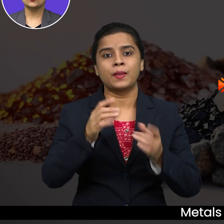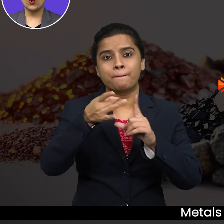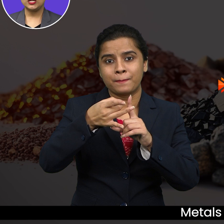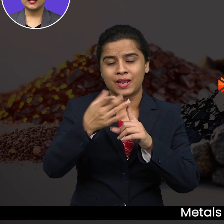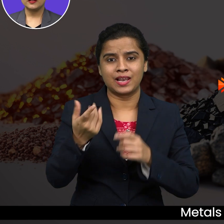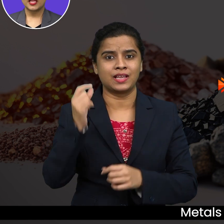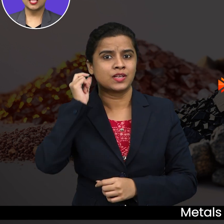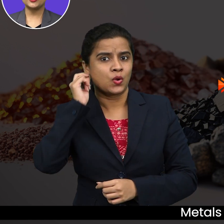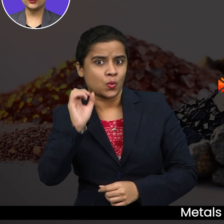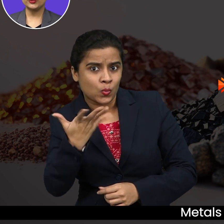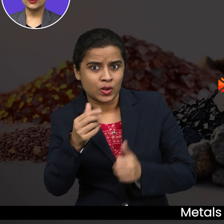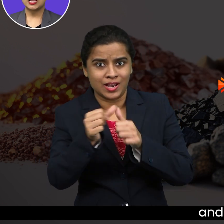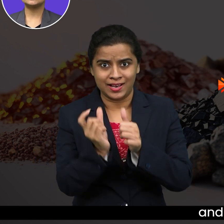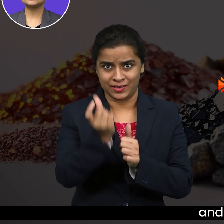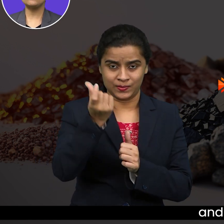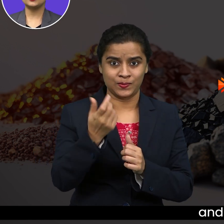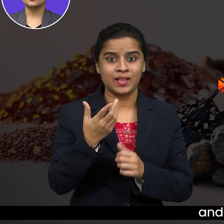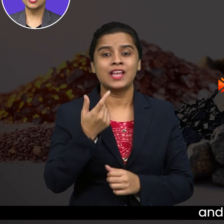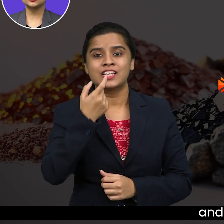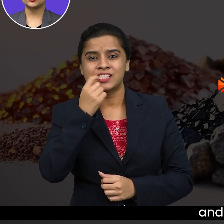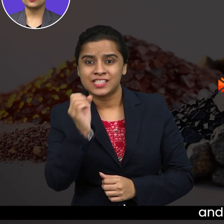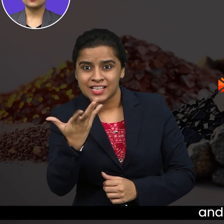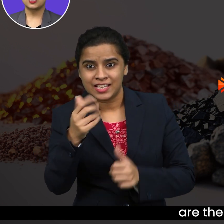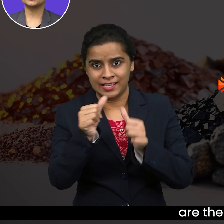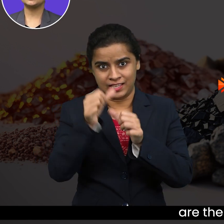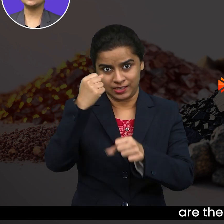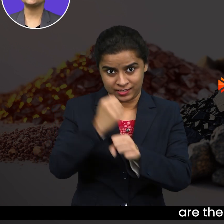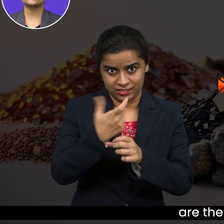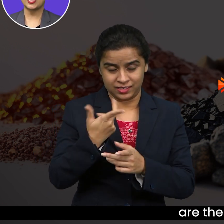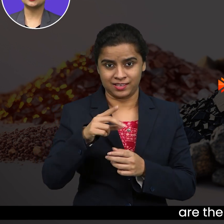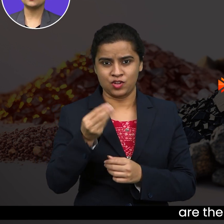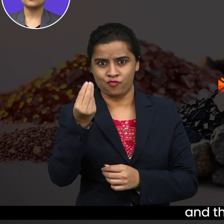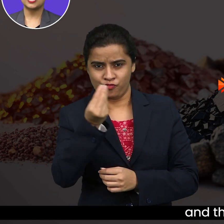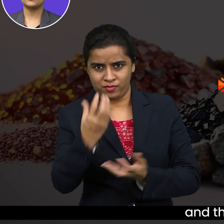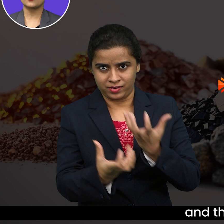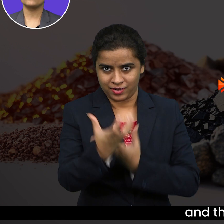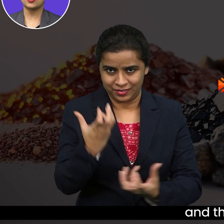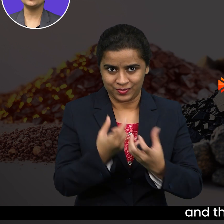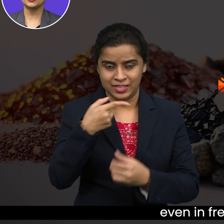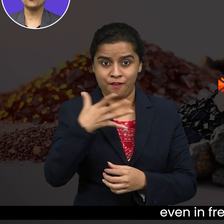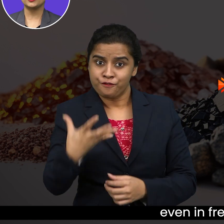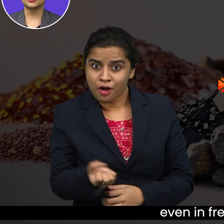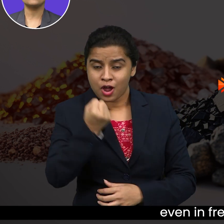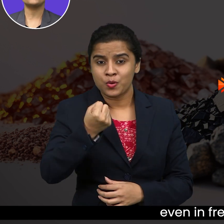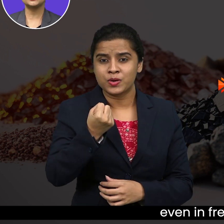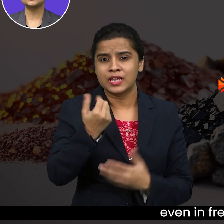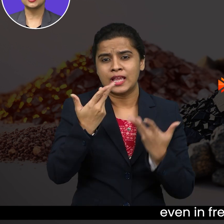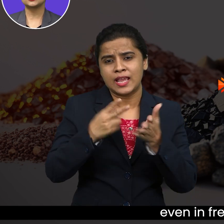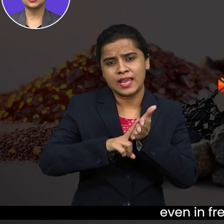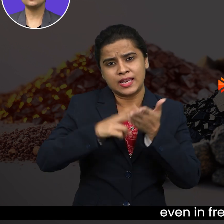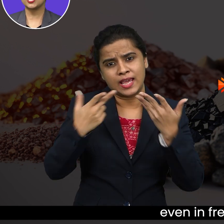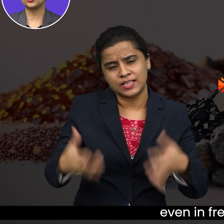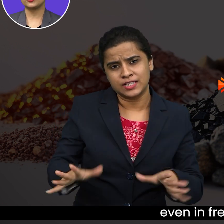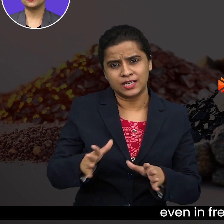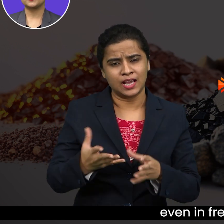Metals like gold, Au, and silver, Ag, are the least reactive and they are found even in free